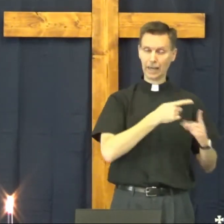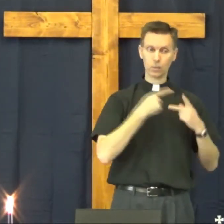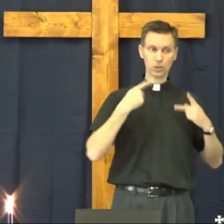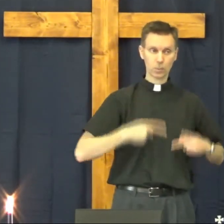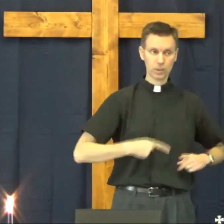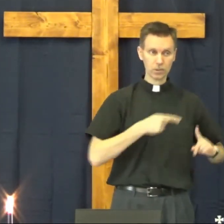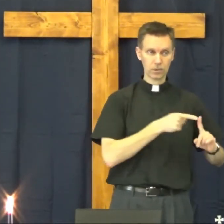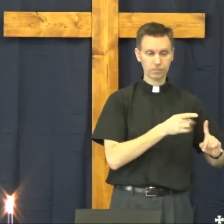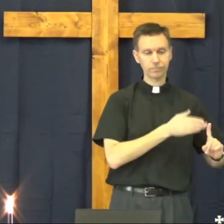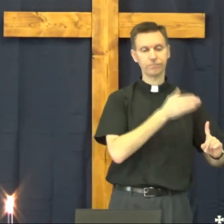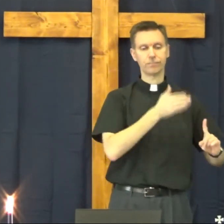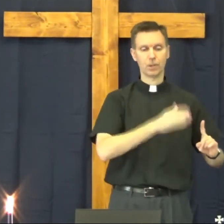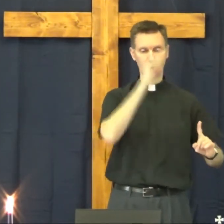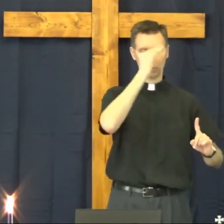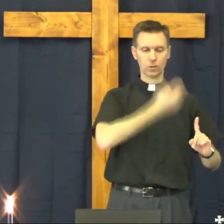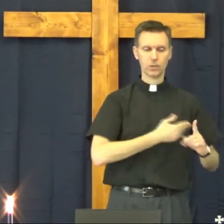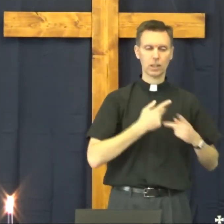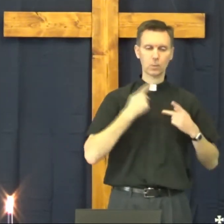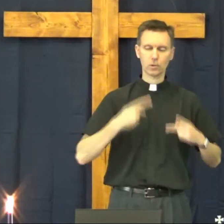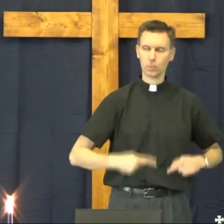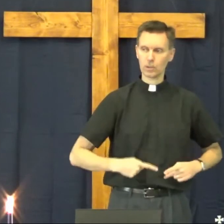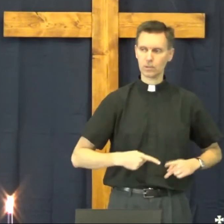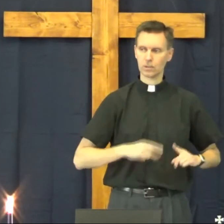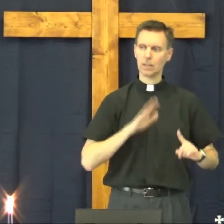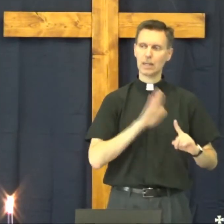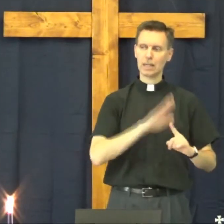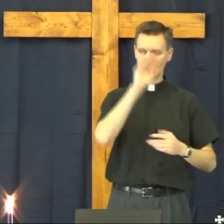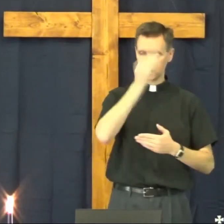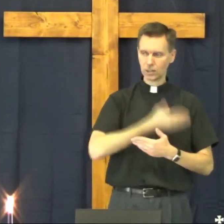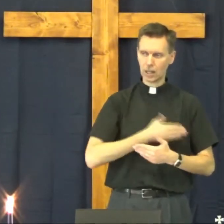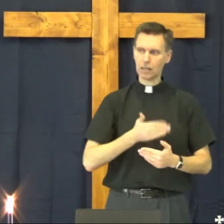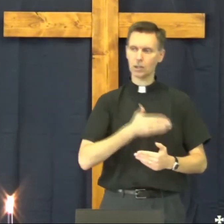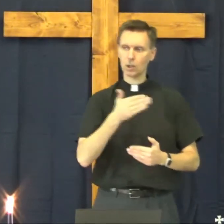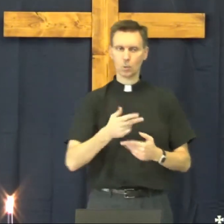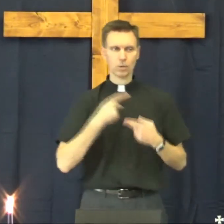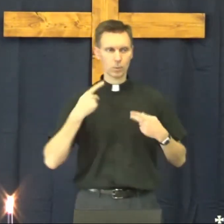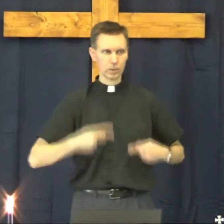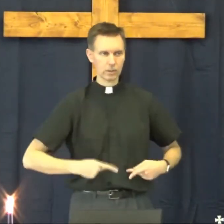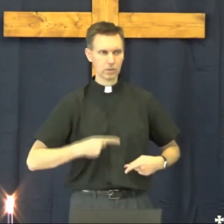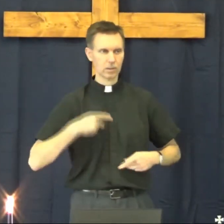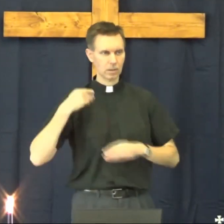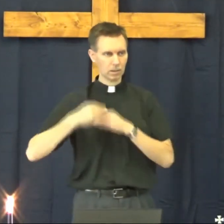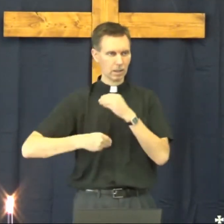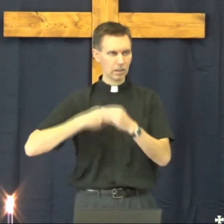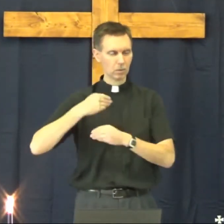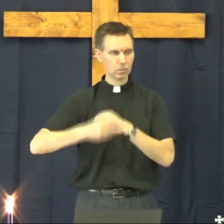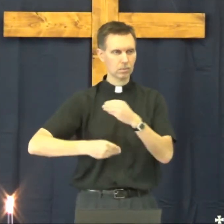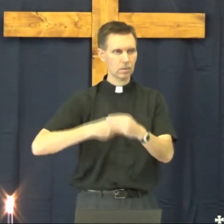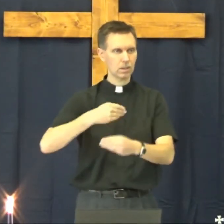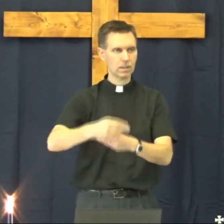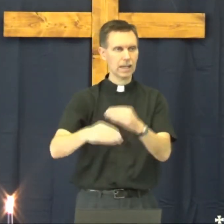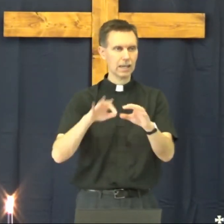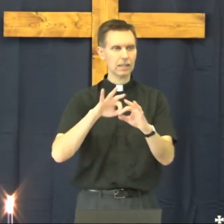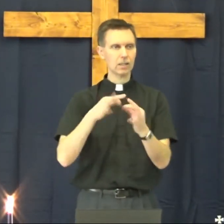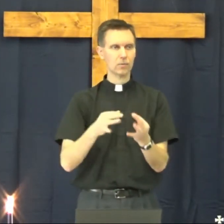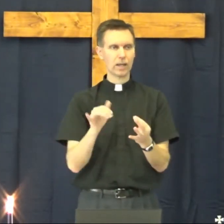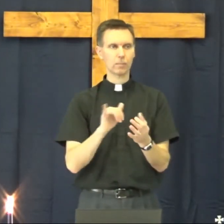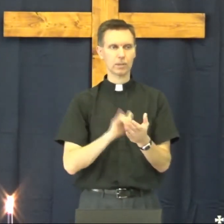was a priest, so the son was a priest. And his son was a priest. And it stayed in the family like